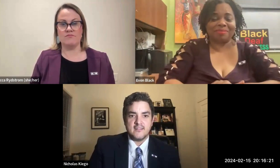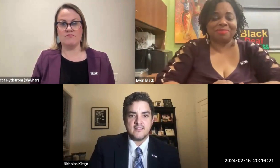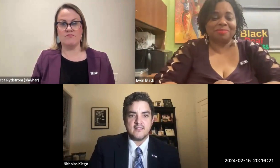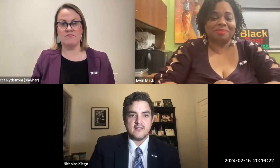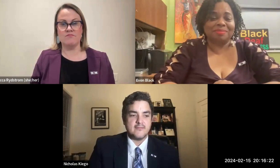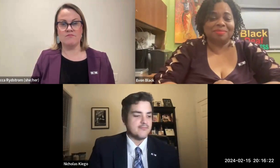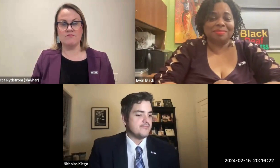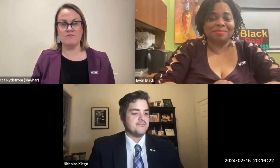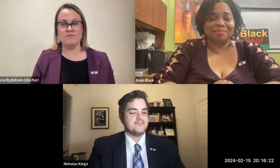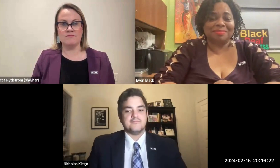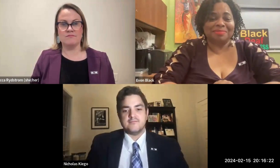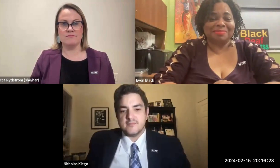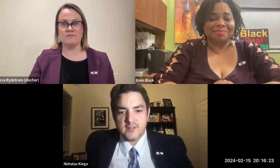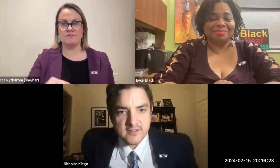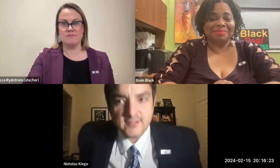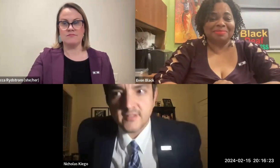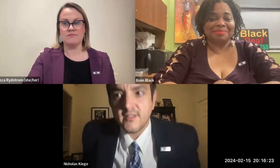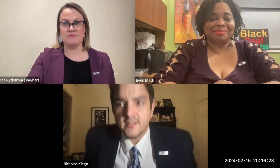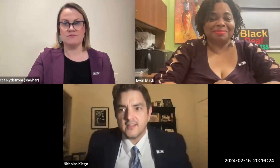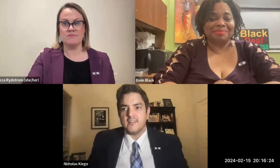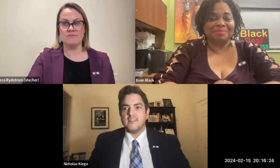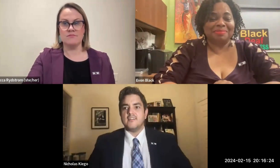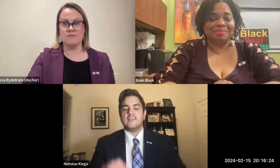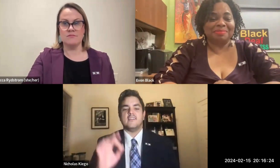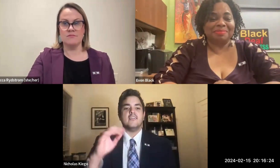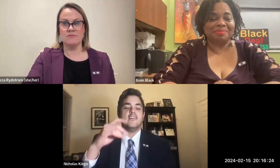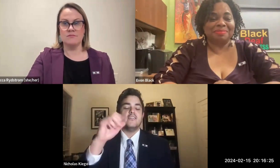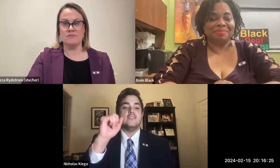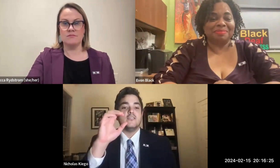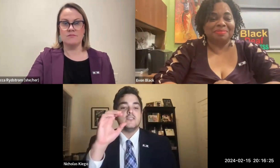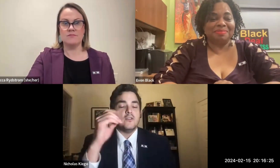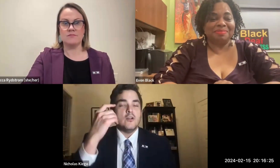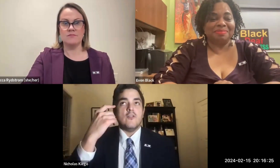that? Nick, perhaps you want to address that question?